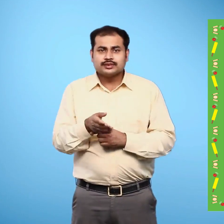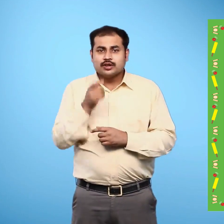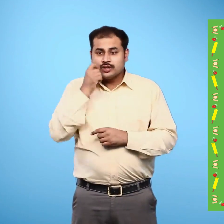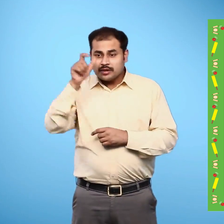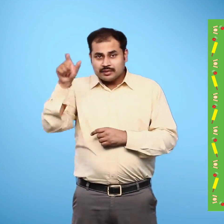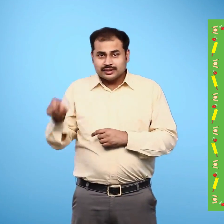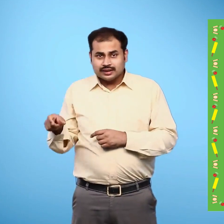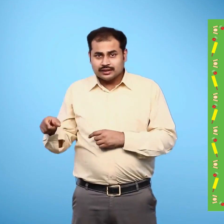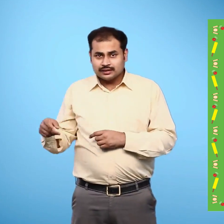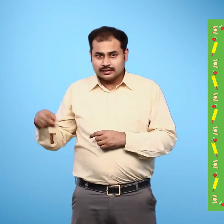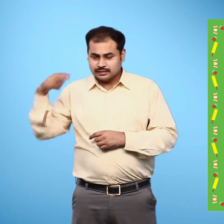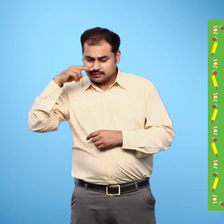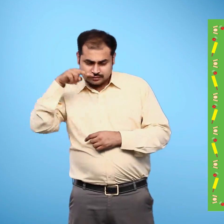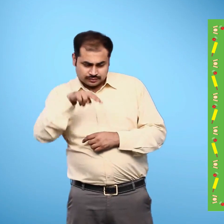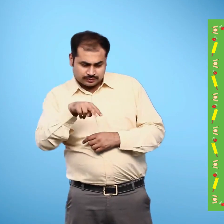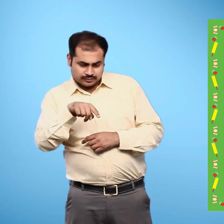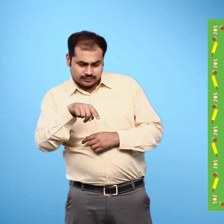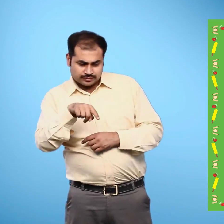and a boy is pointing at the coin.